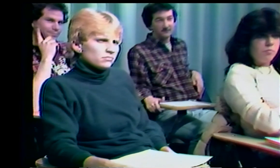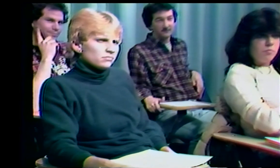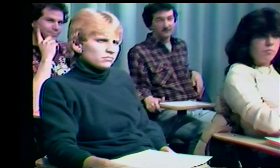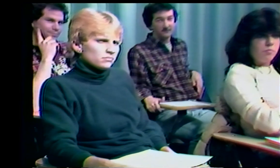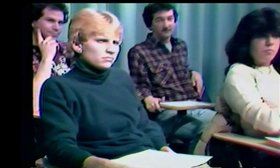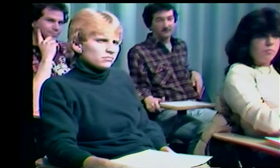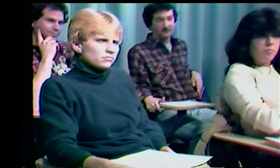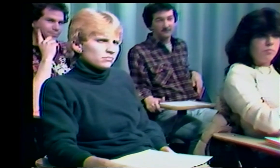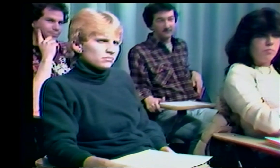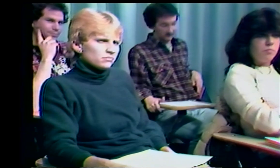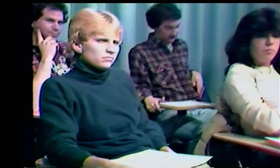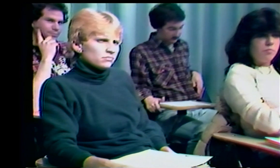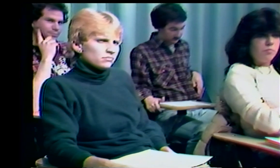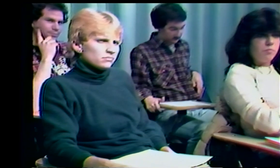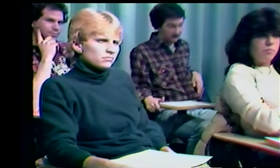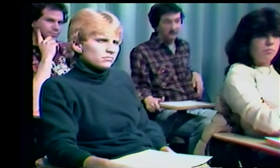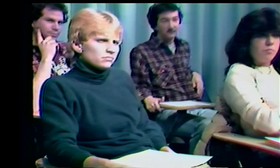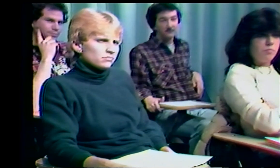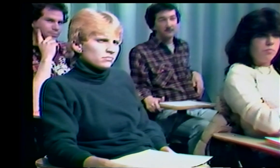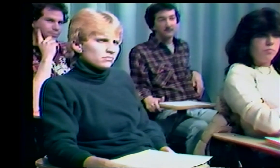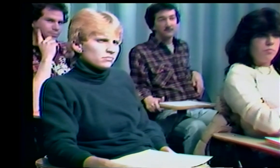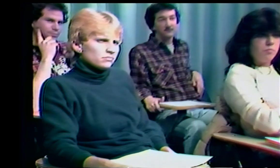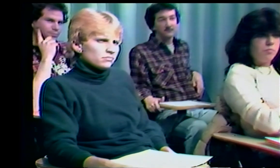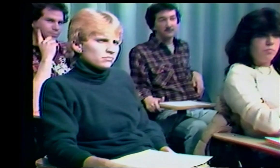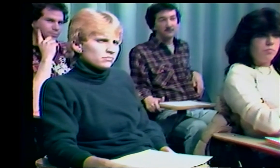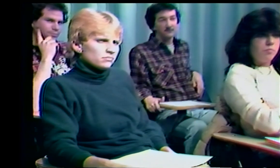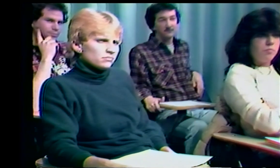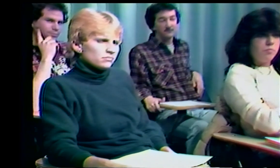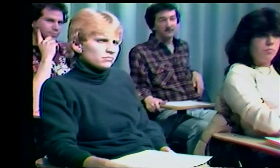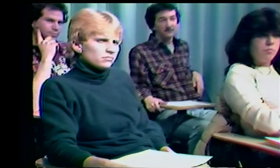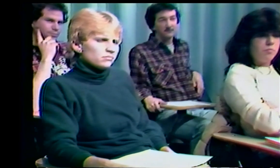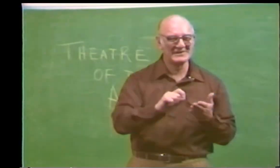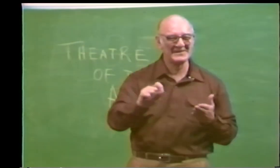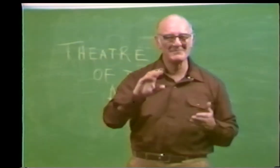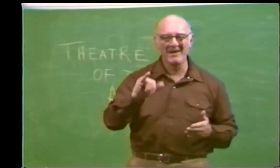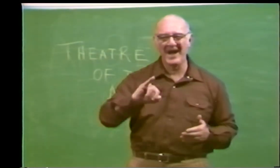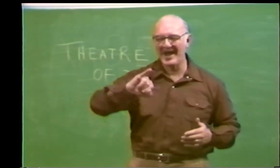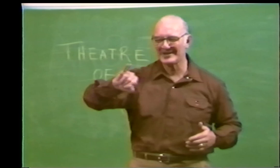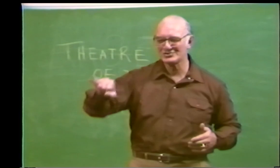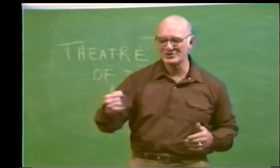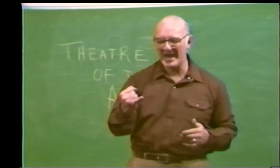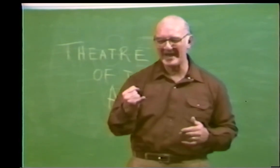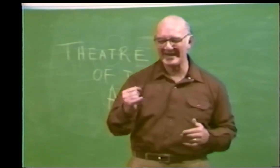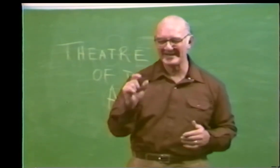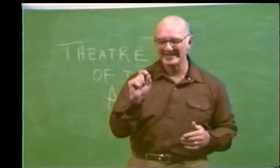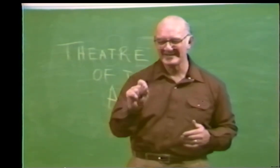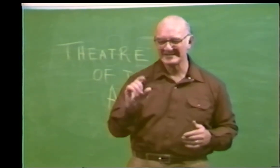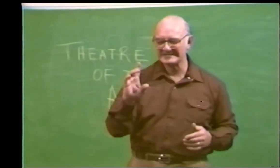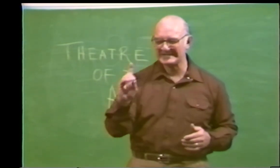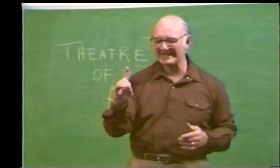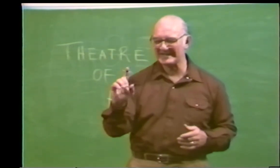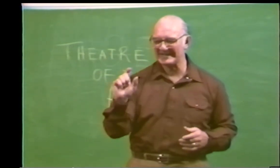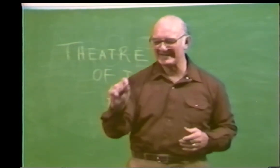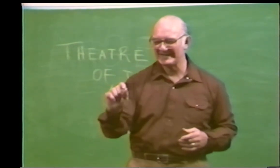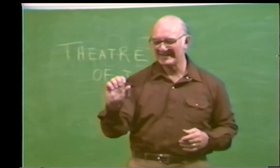Castle in the Rye, written by J.D.